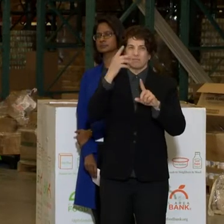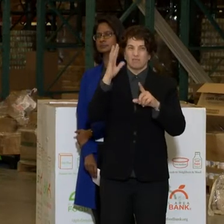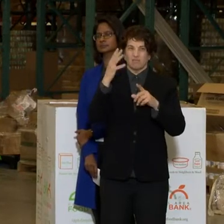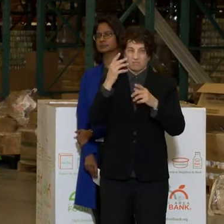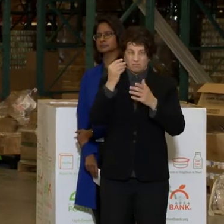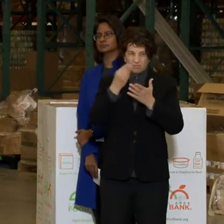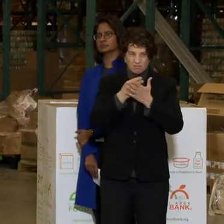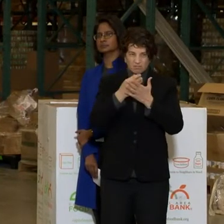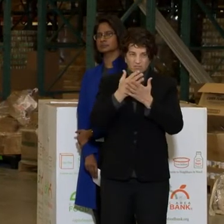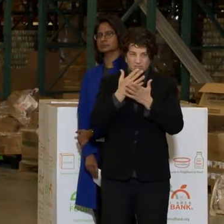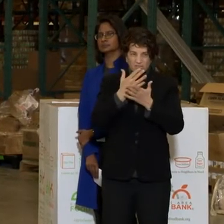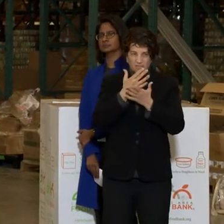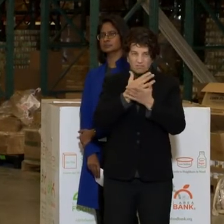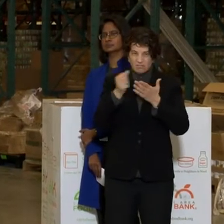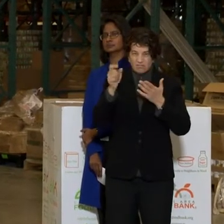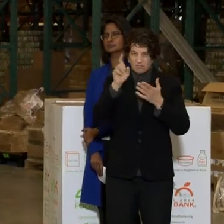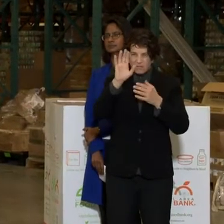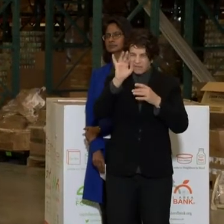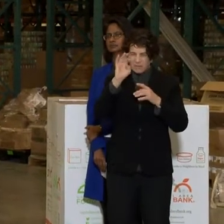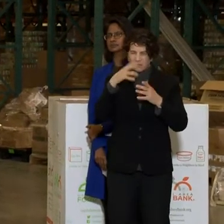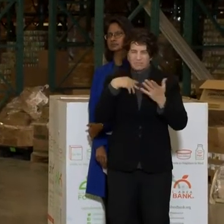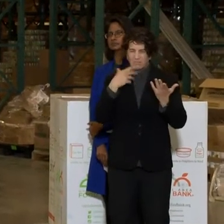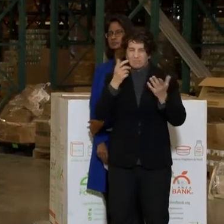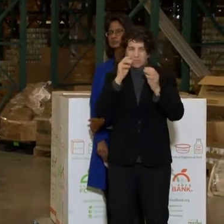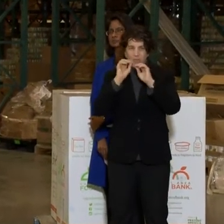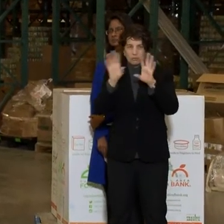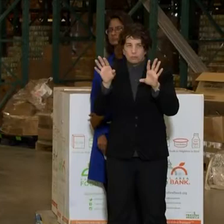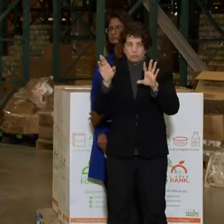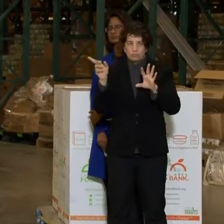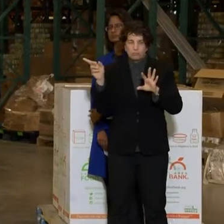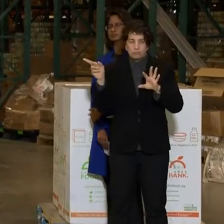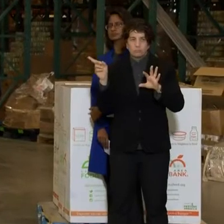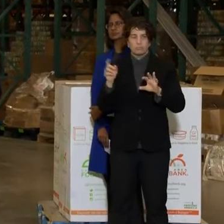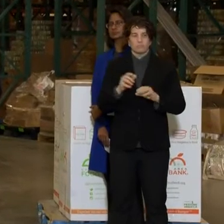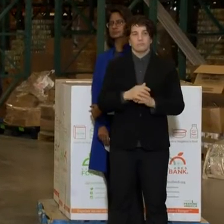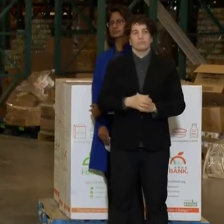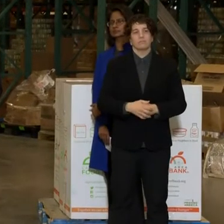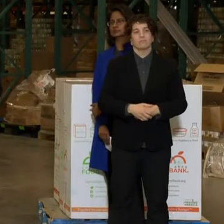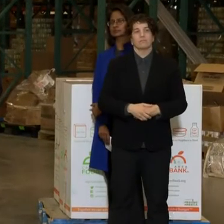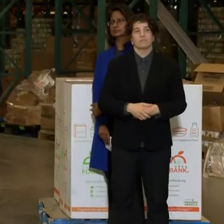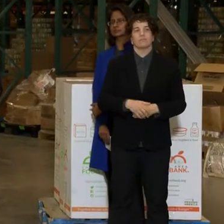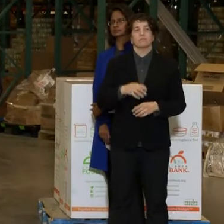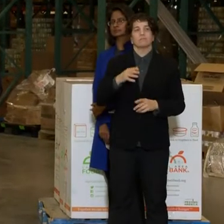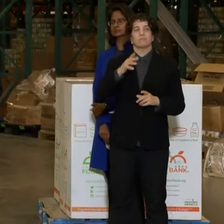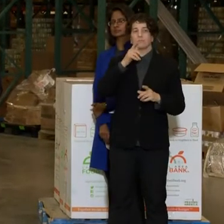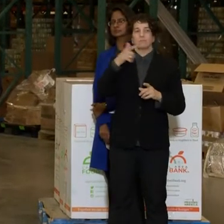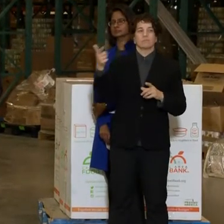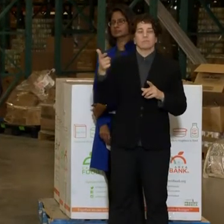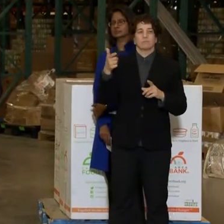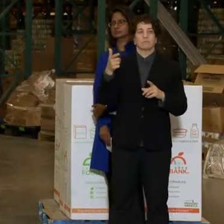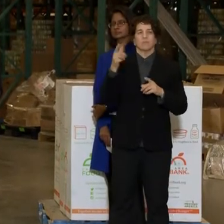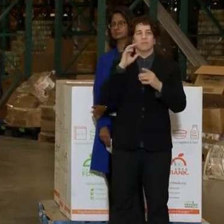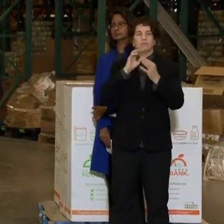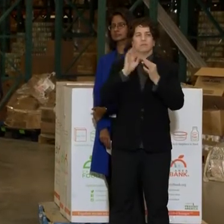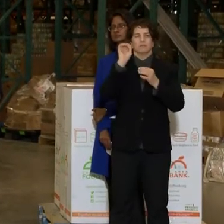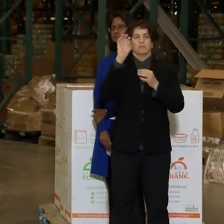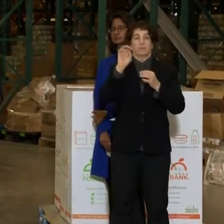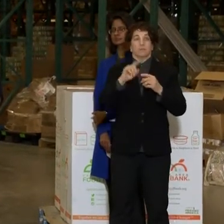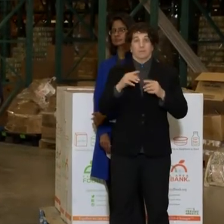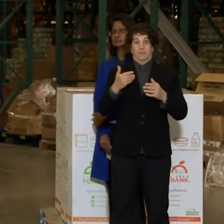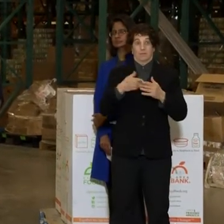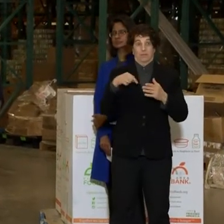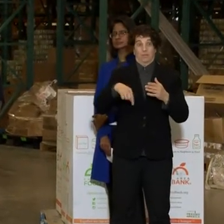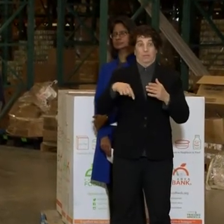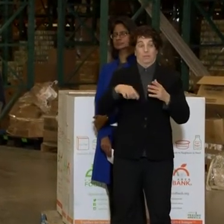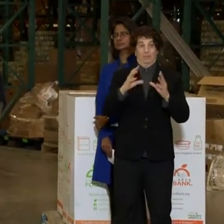for February. Yes, Laura will speak specifically, but we just learned before I walked in that we've gotten some